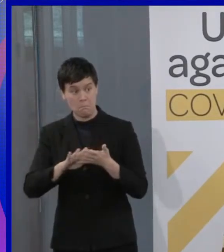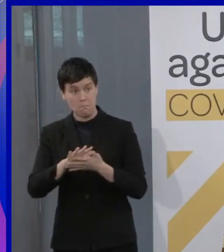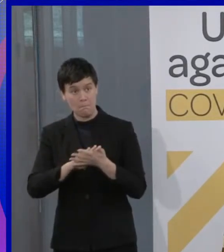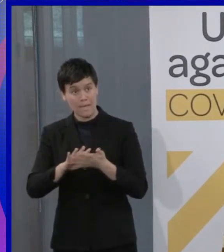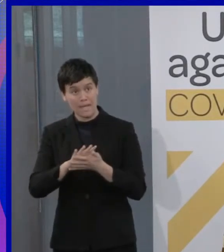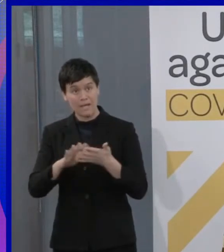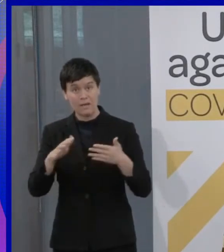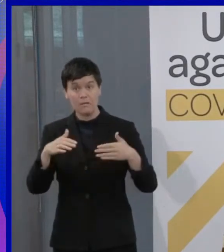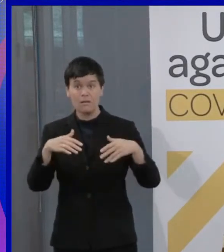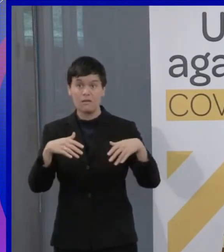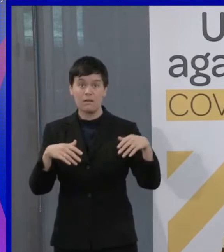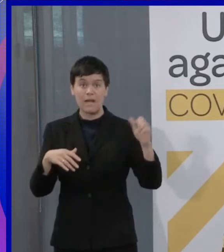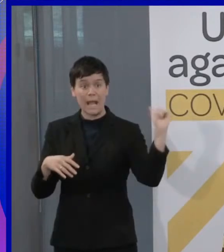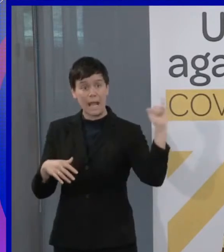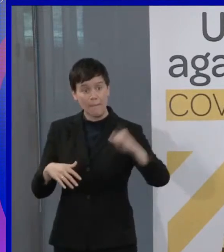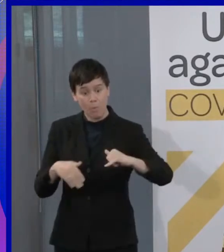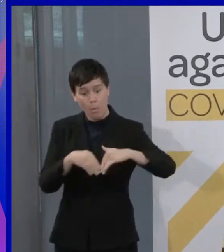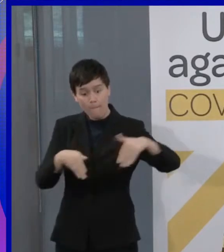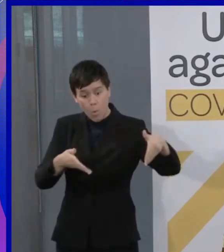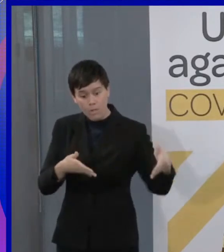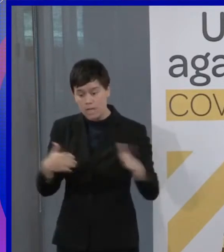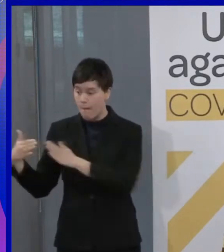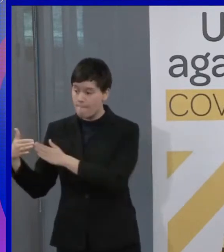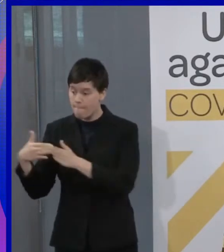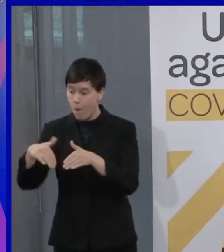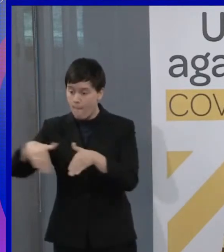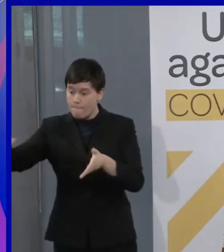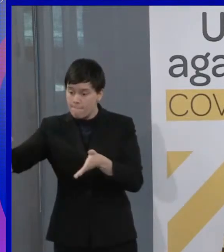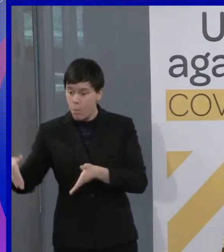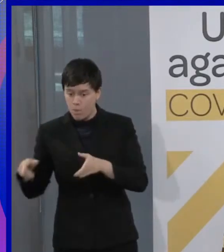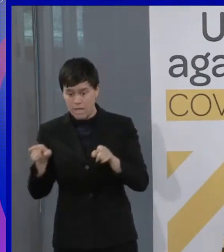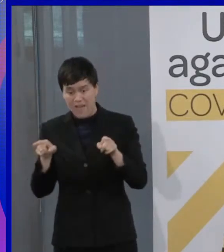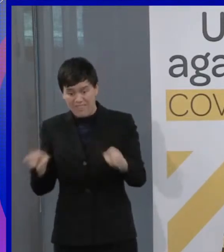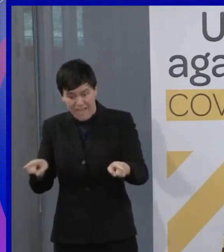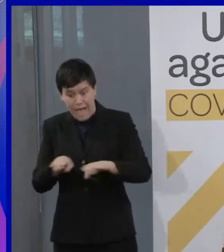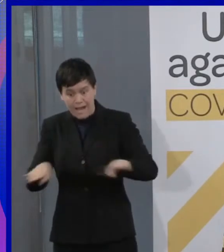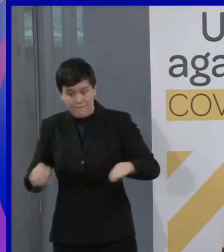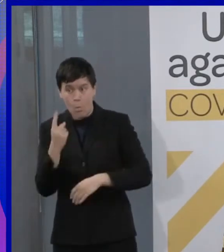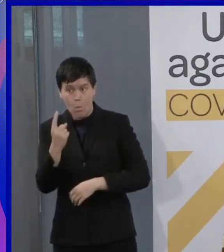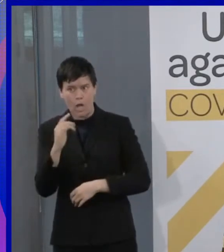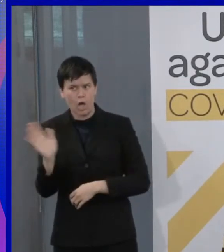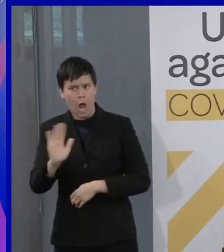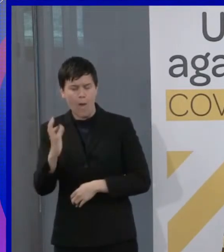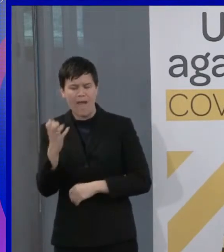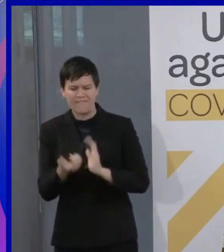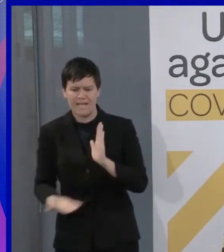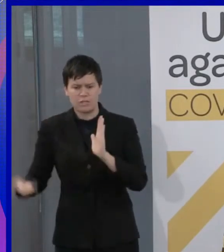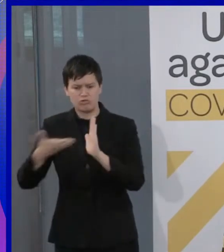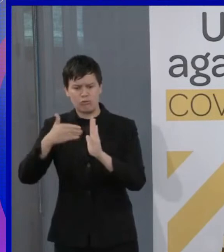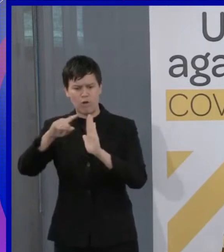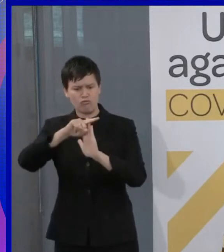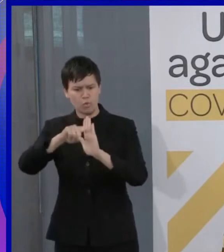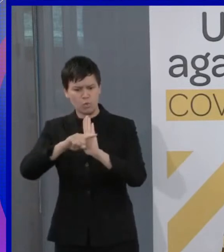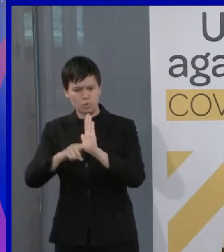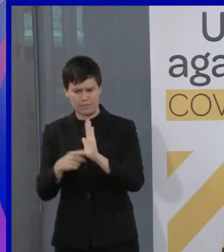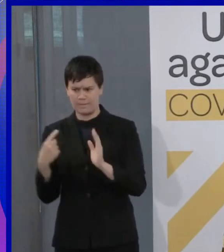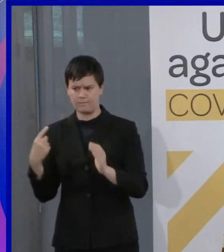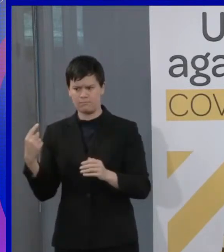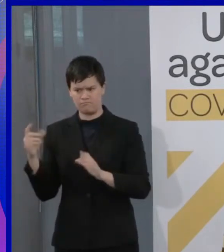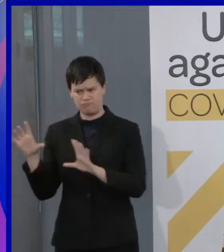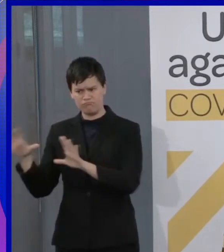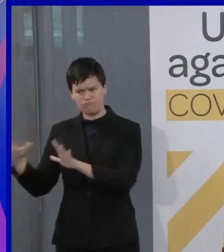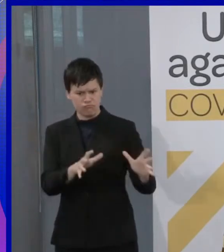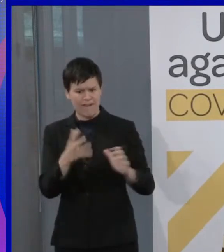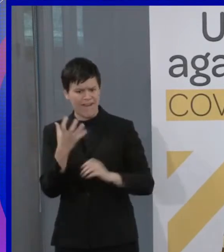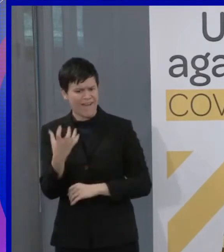level 1. We have been running these incredibly tightly since the 9th of April and put in place a number of strengthening measures since that time.